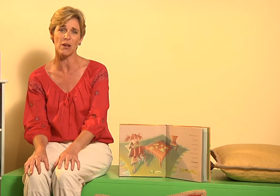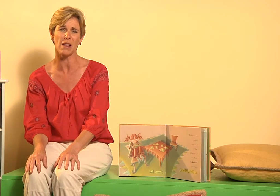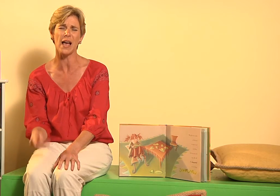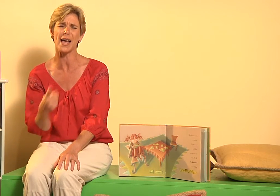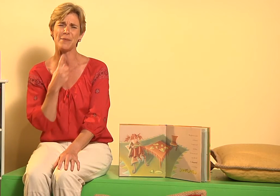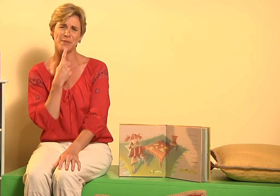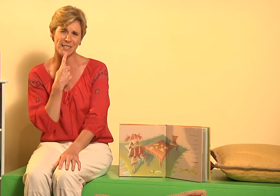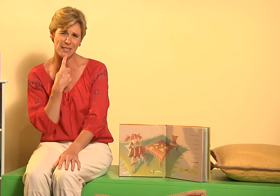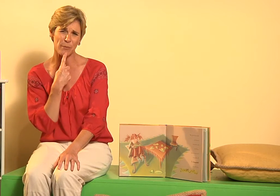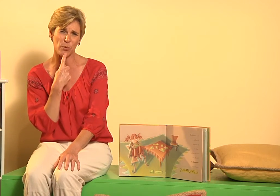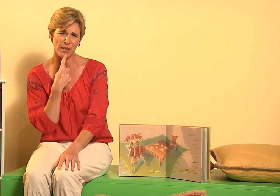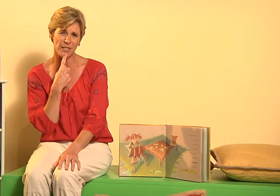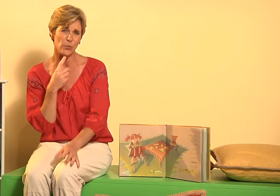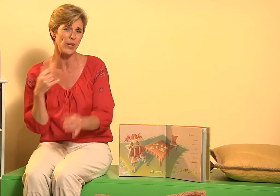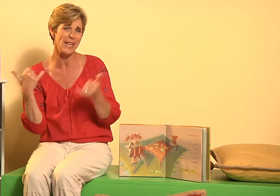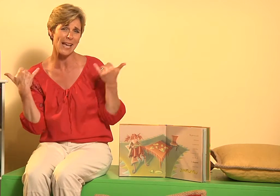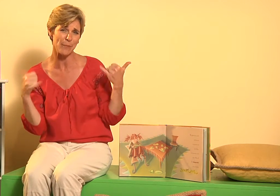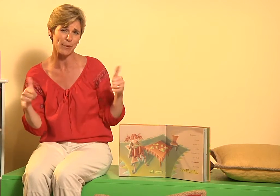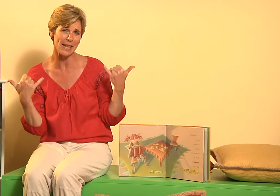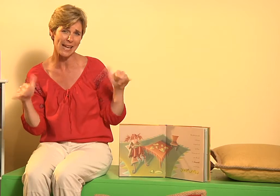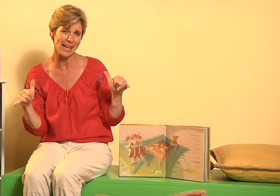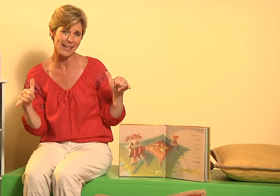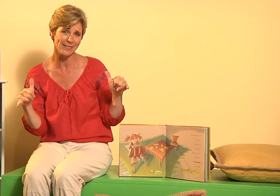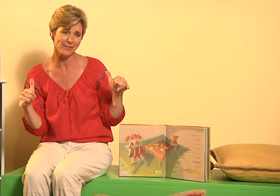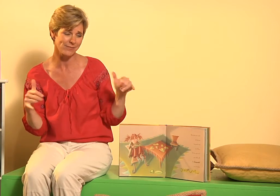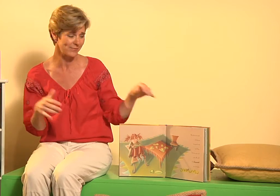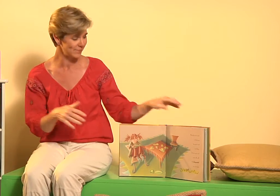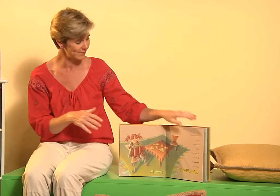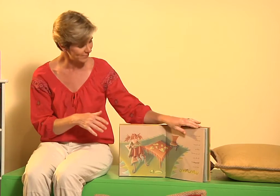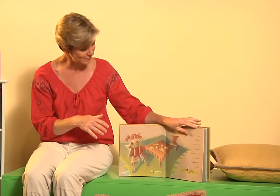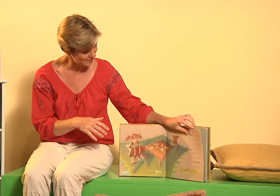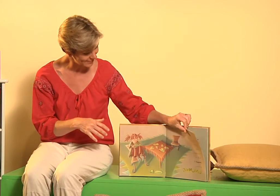all. I'm disappointed we can't play.